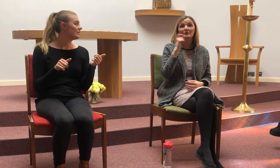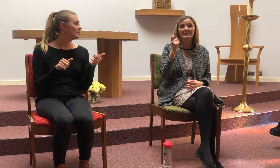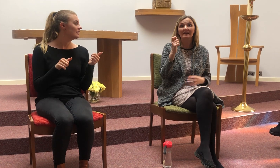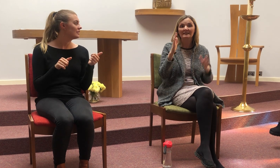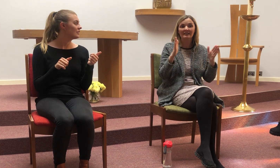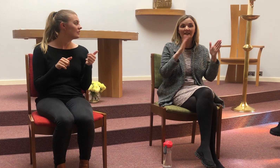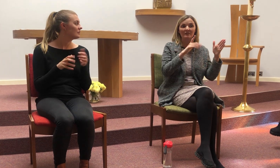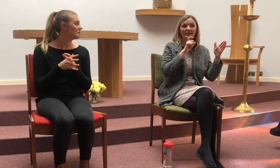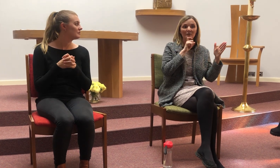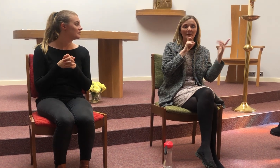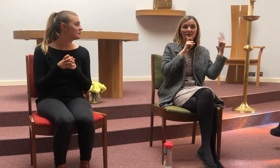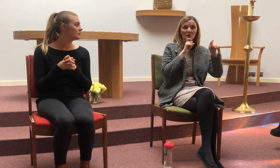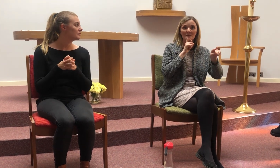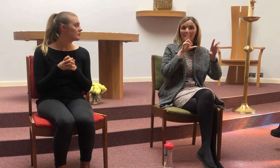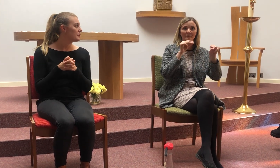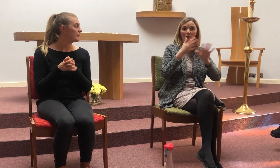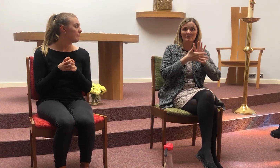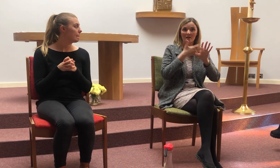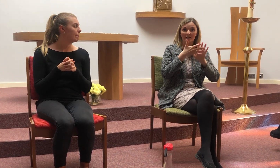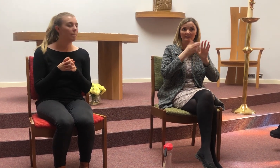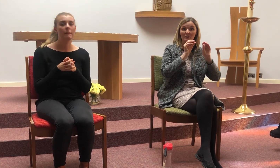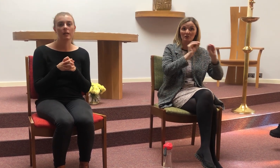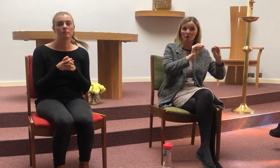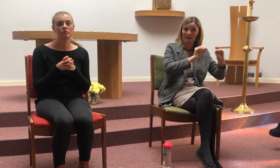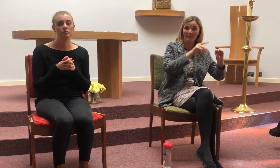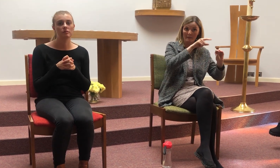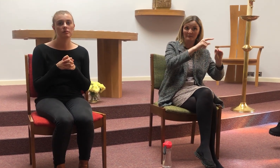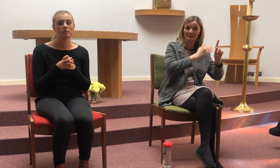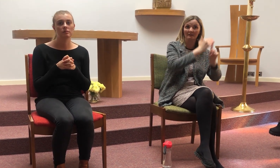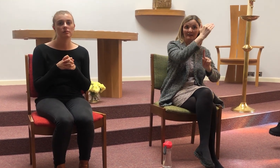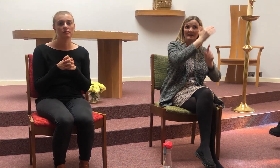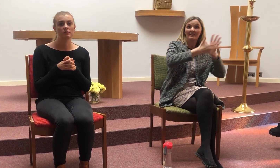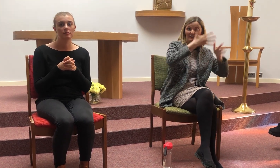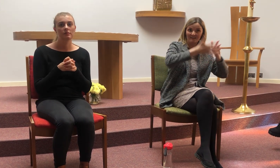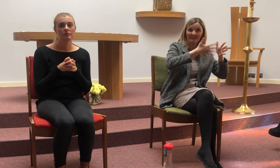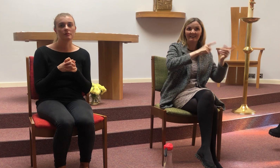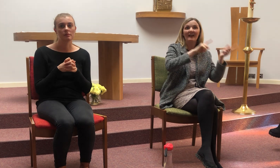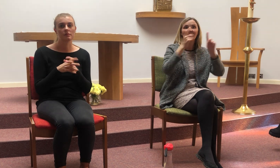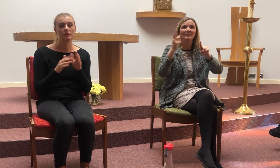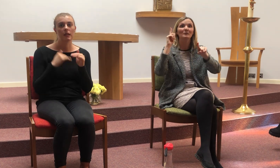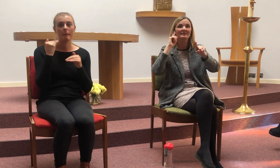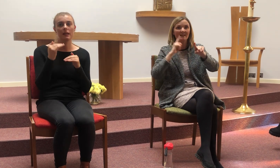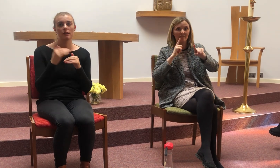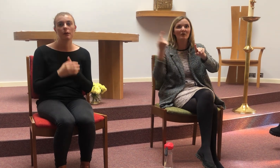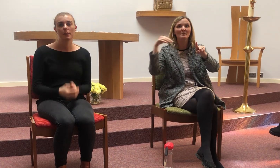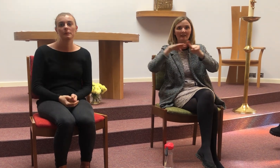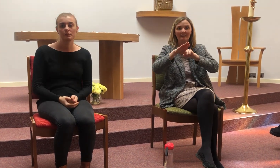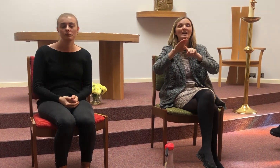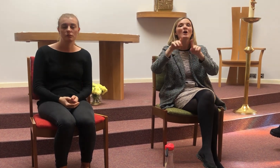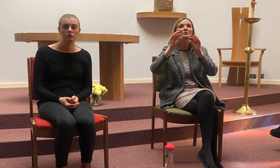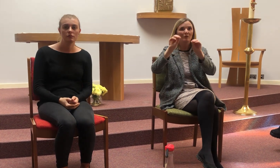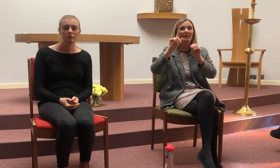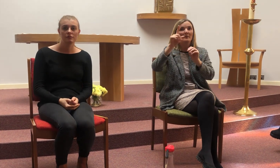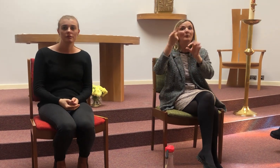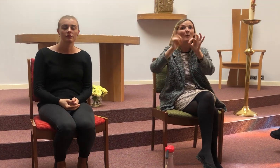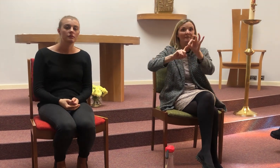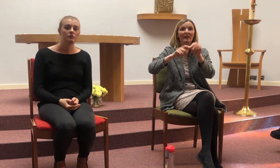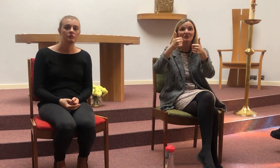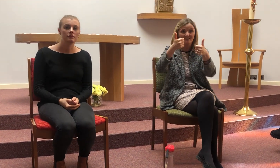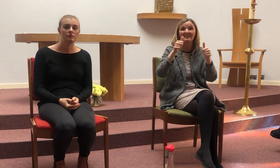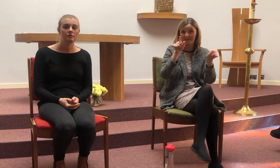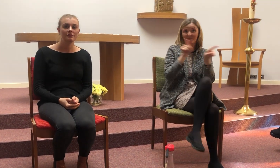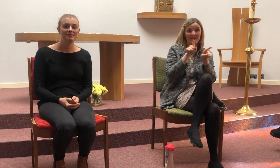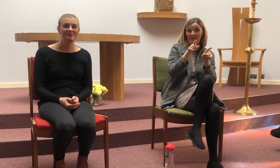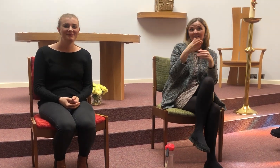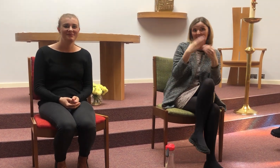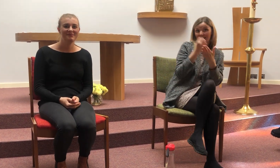I think what you're saying is that if a hearing person comes in, they've no sign, that you need to train them to their sign, and then when deaf come in, train them their